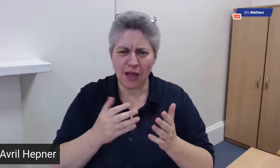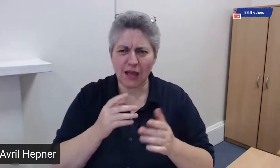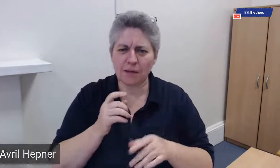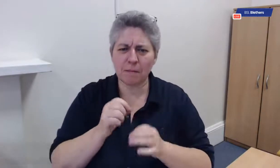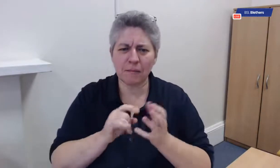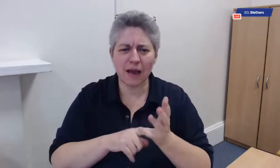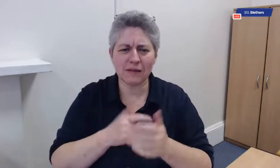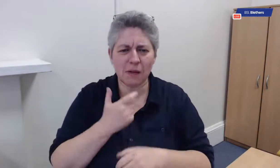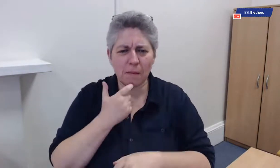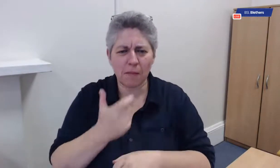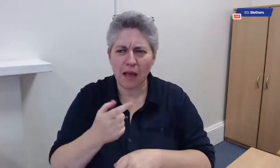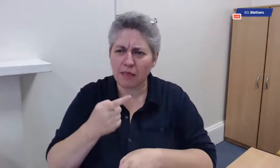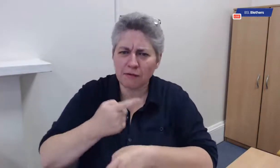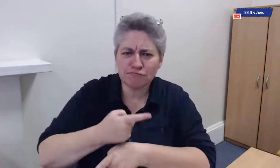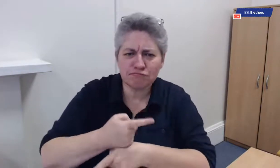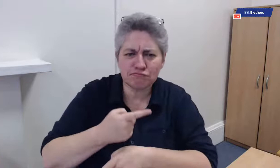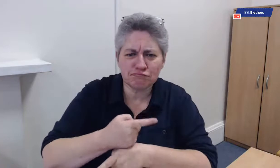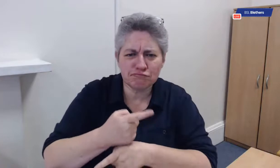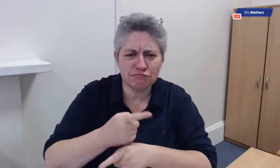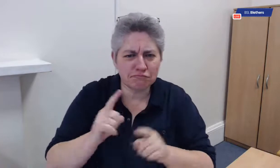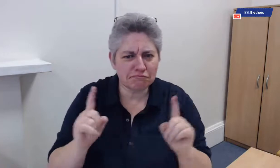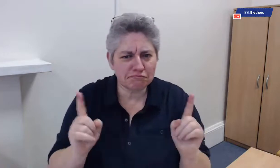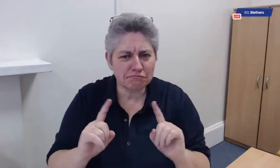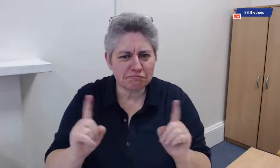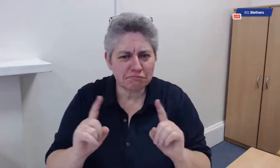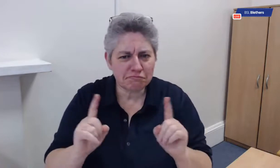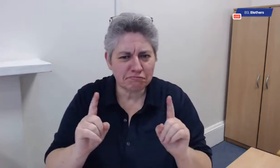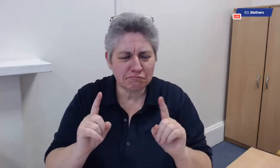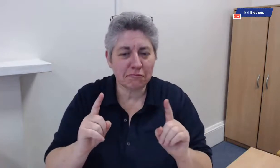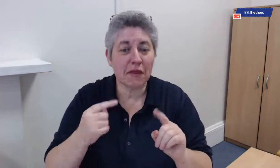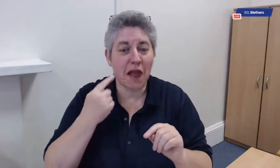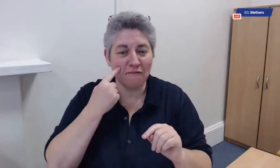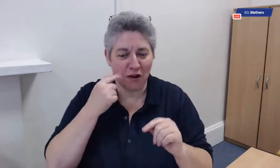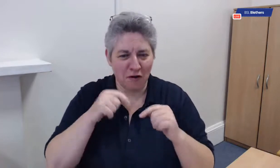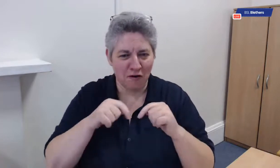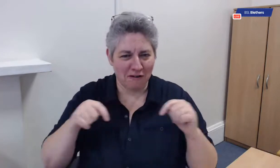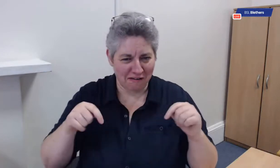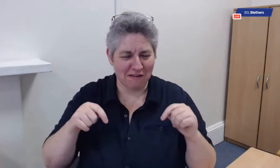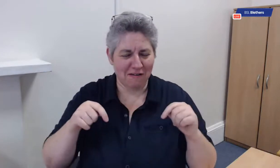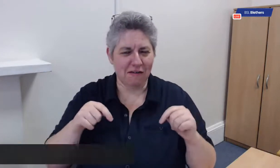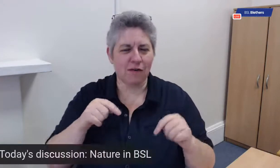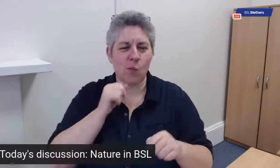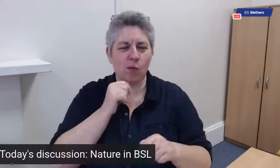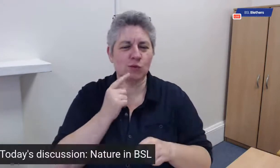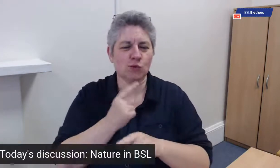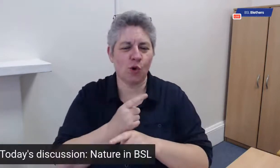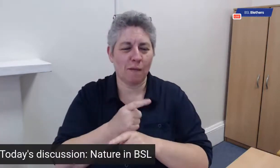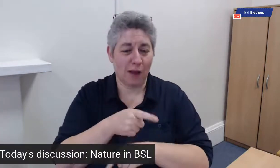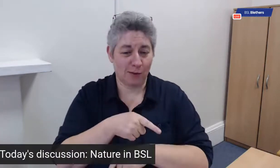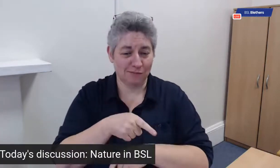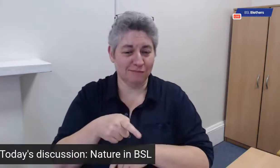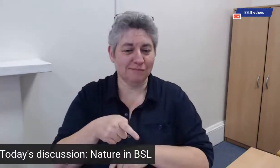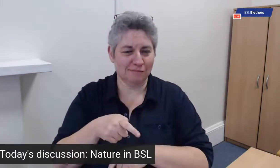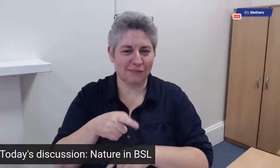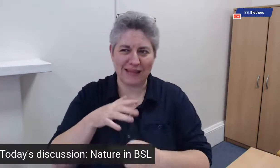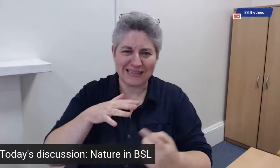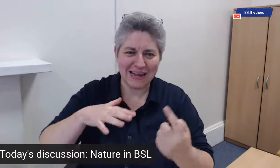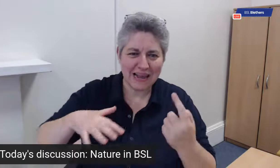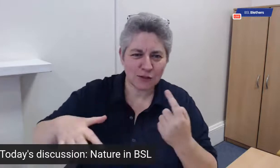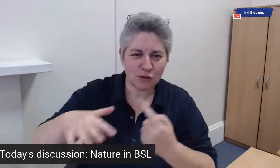Today, we're going to be having another BSL Blethers. And as you know, I'm Avril Hepner, and